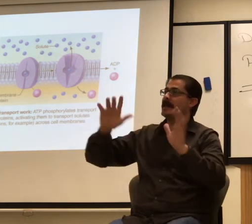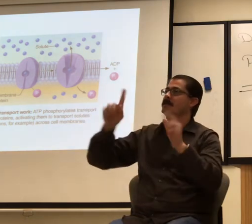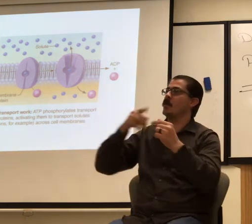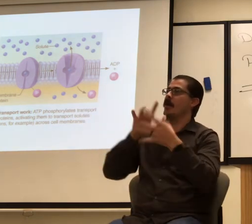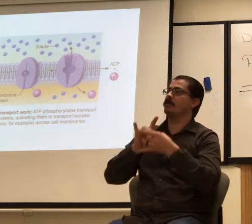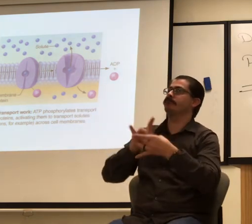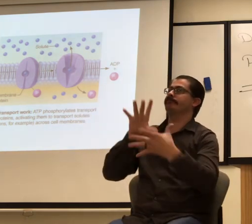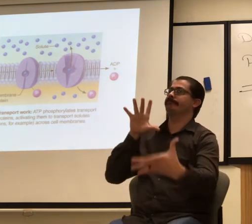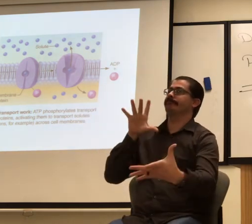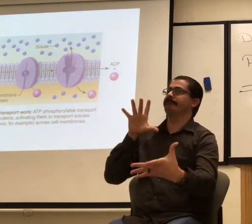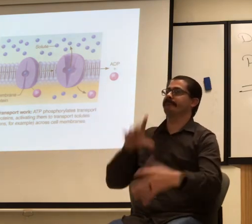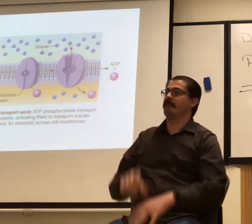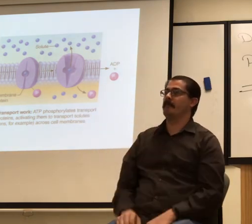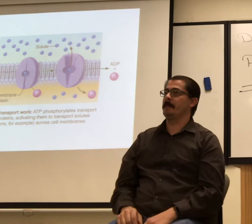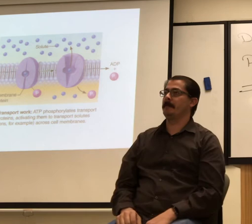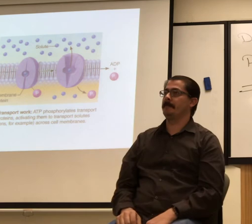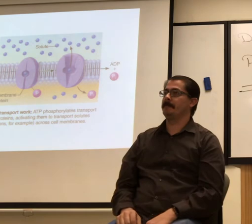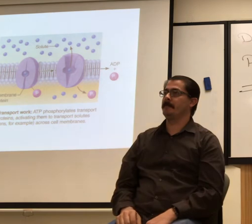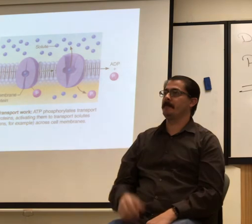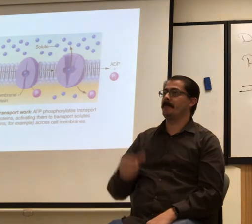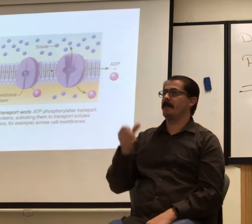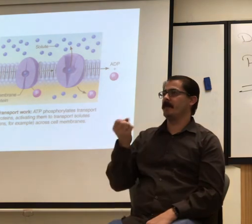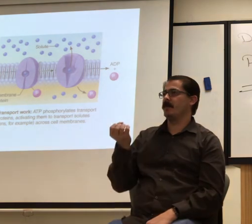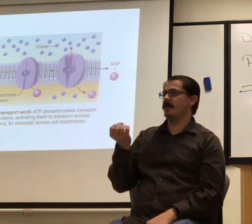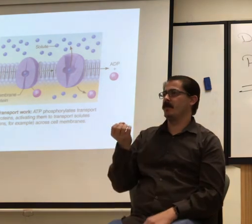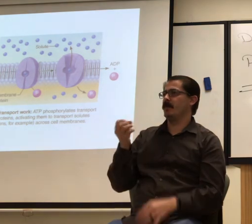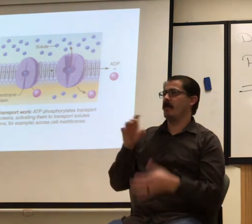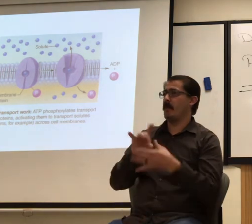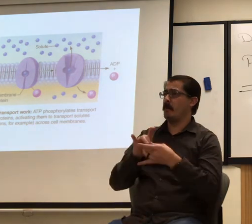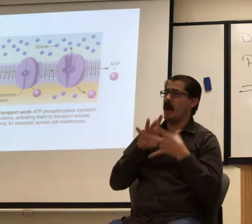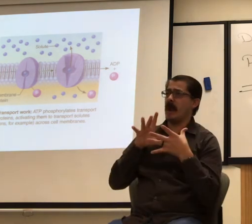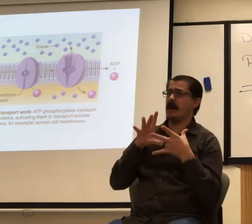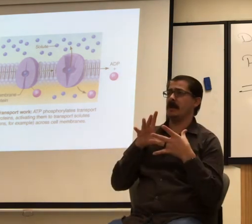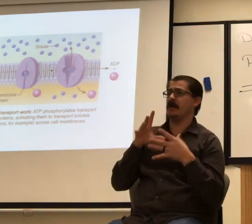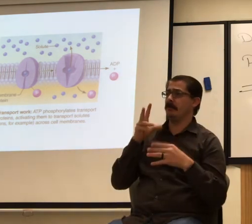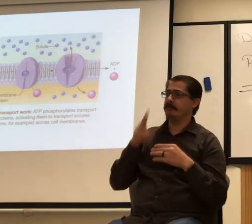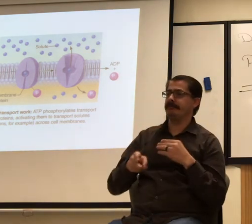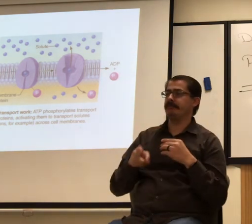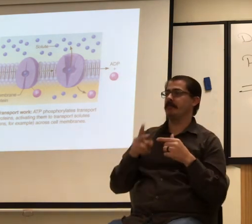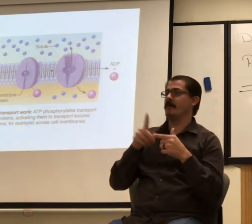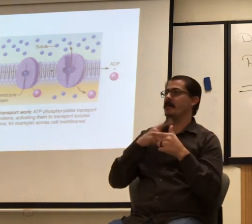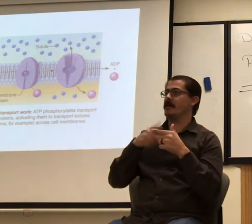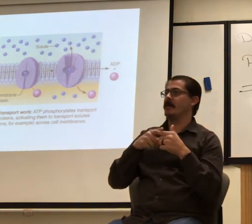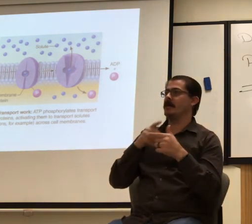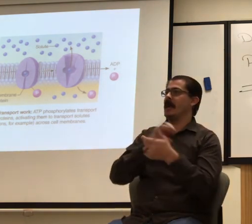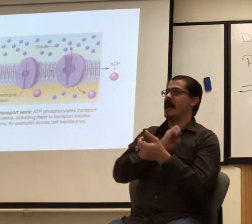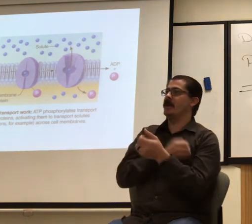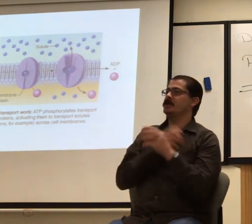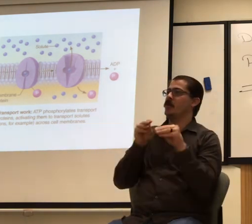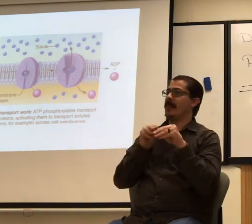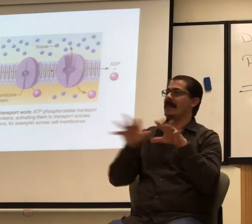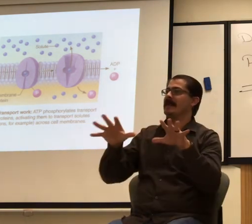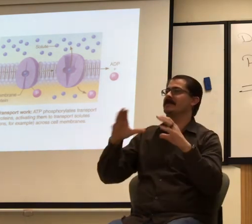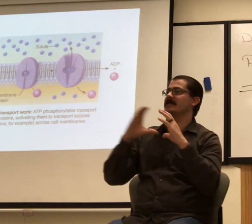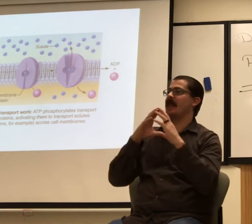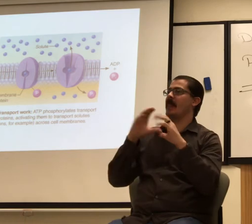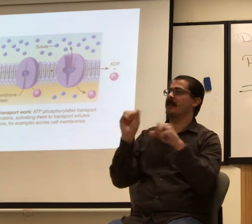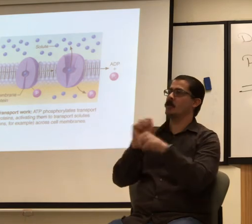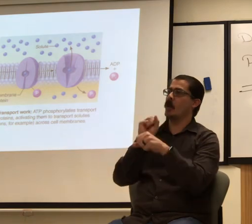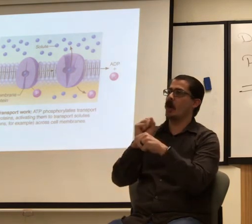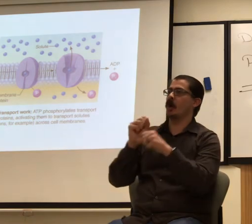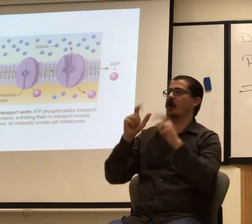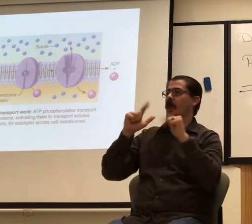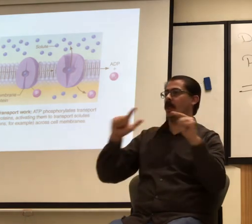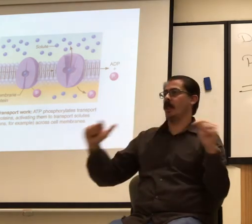it. Okay, so just kind of break that, boom, and then energy is released, the cell does work, et cetera, et